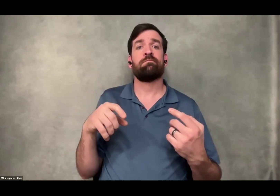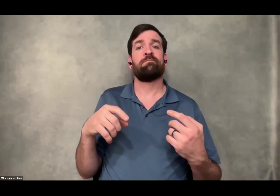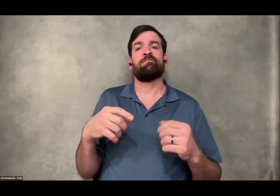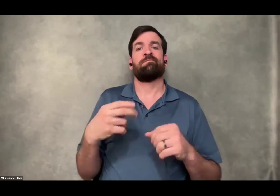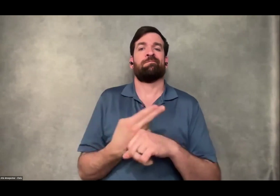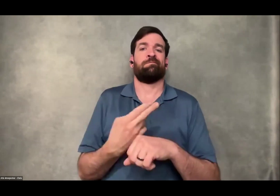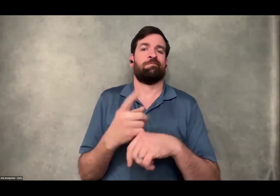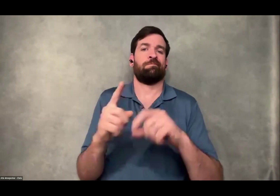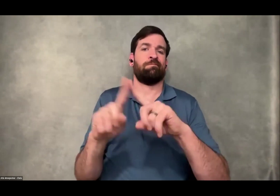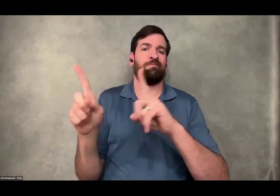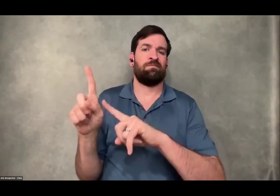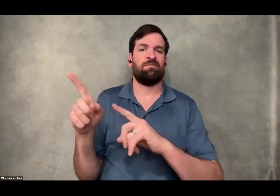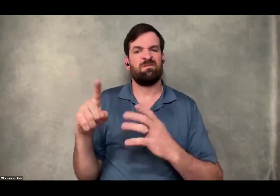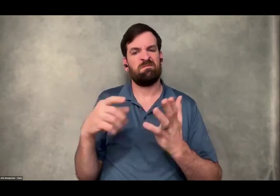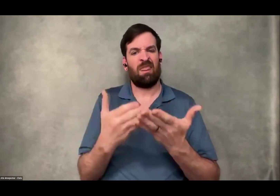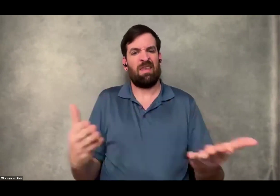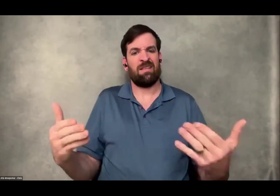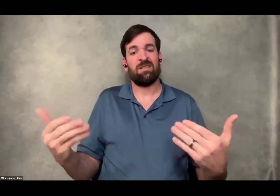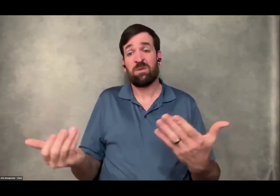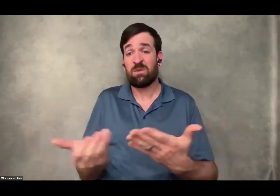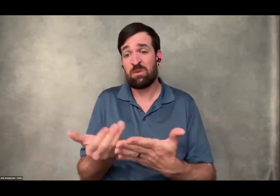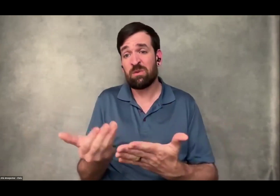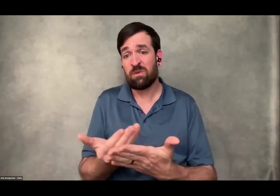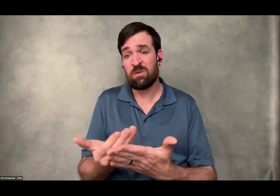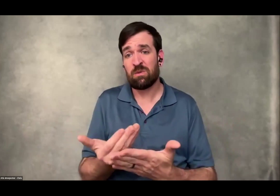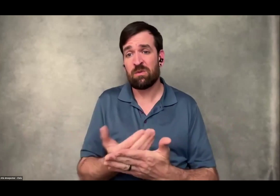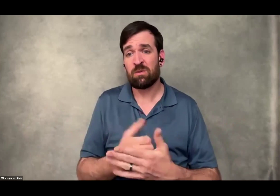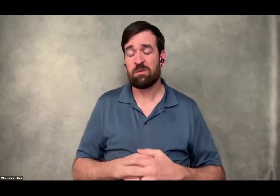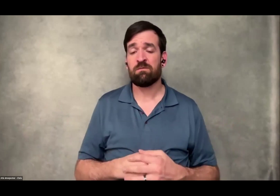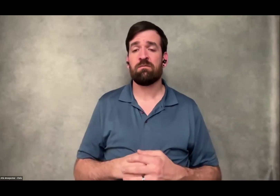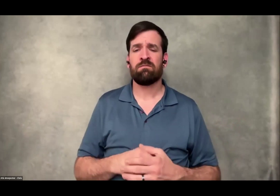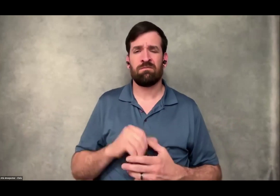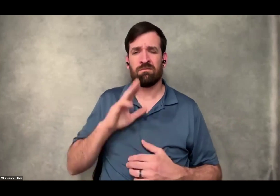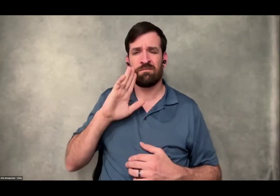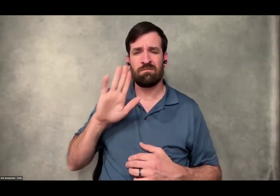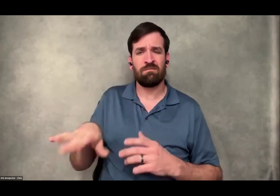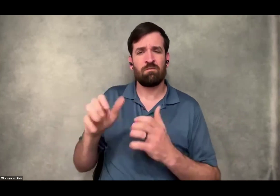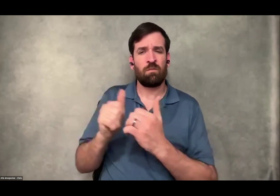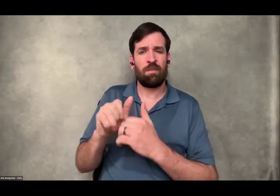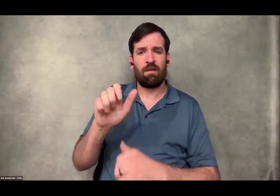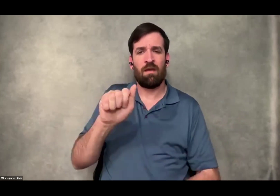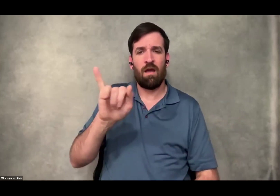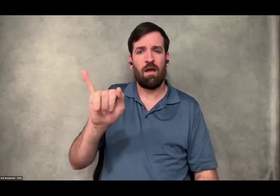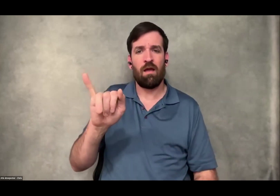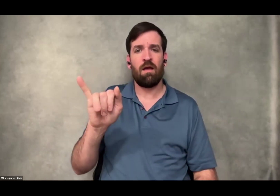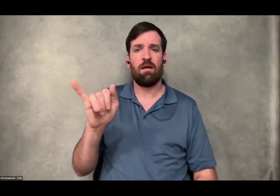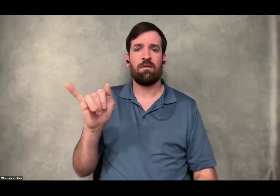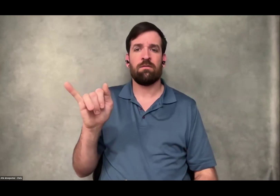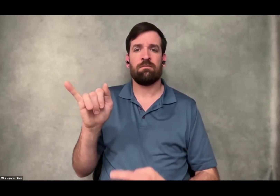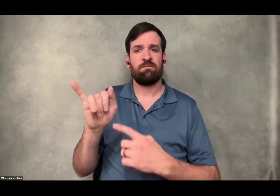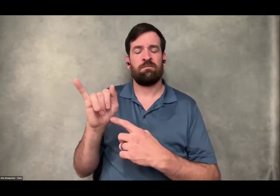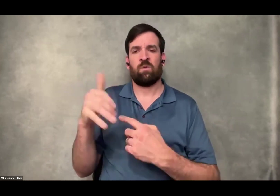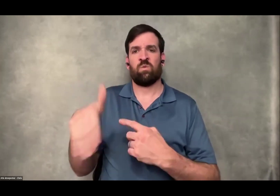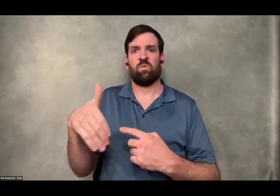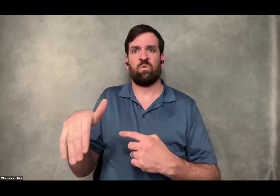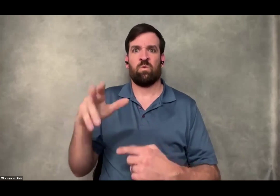features that are fairly new, and as it goes with artificial intelligence, given that it's such a